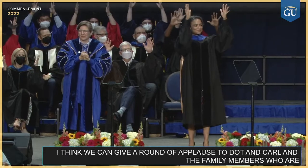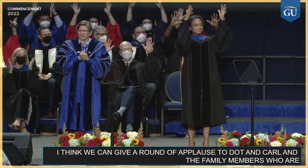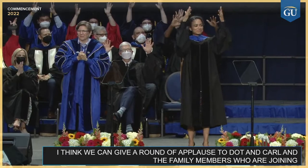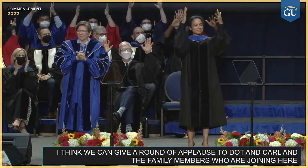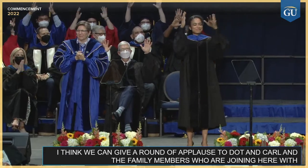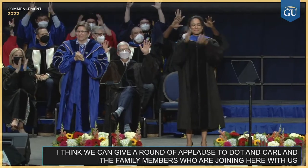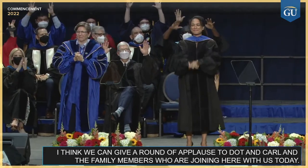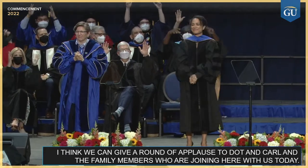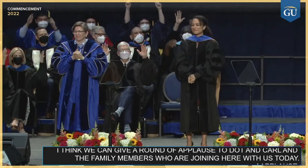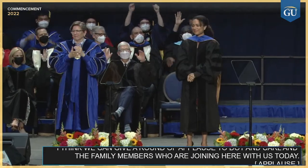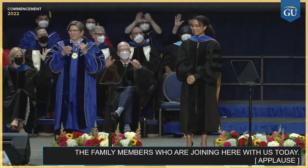Again, congratulations.